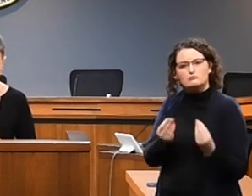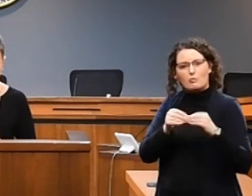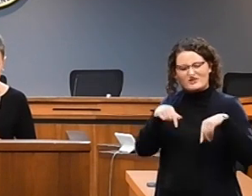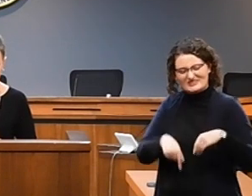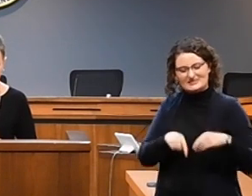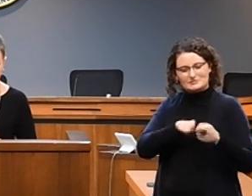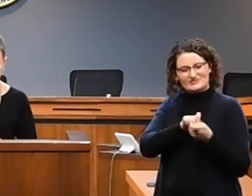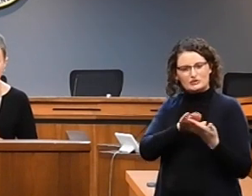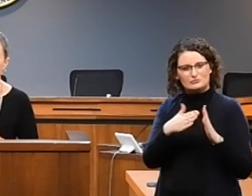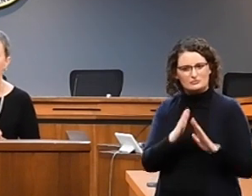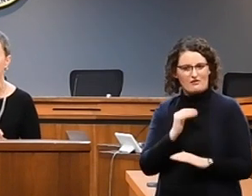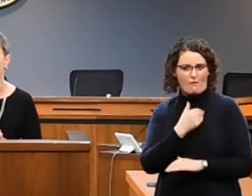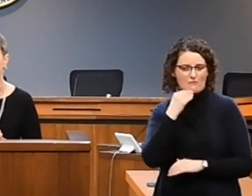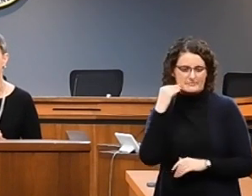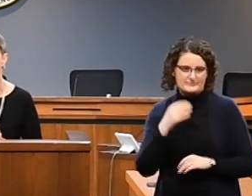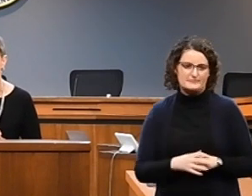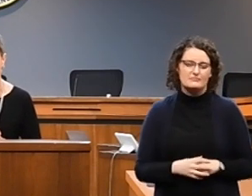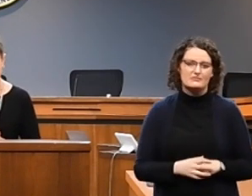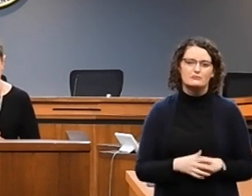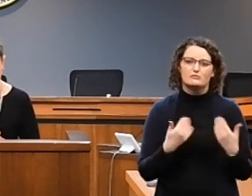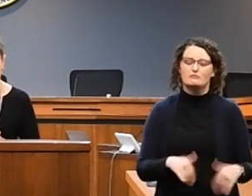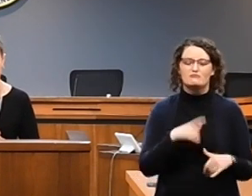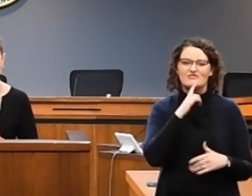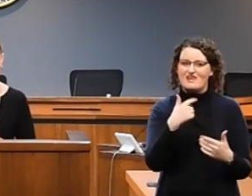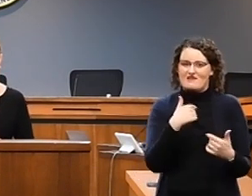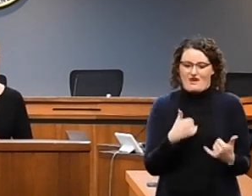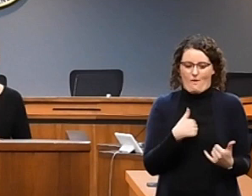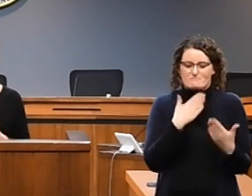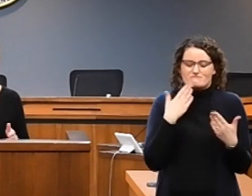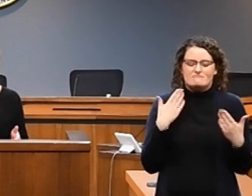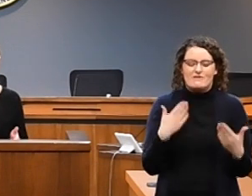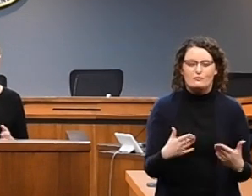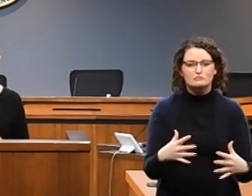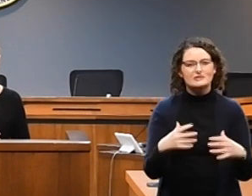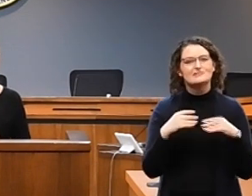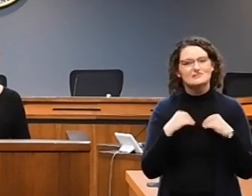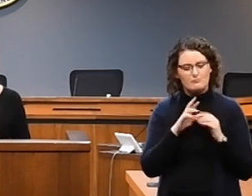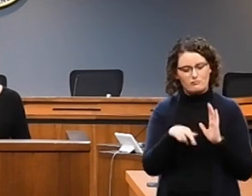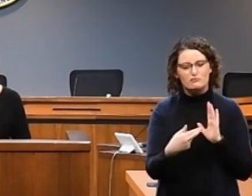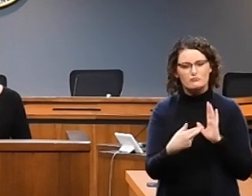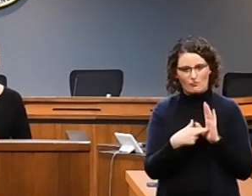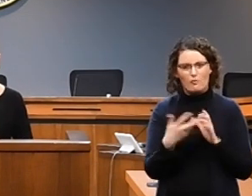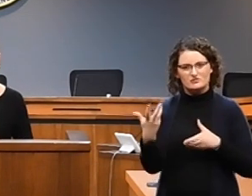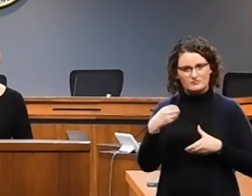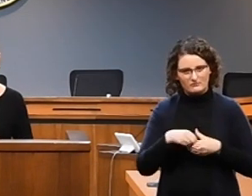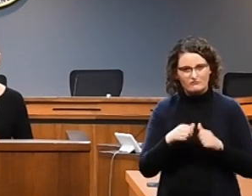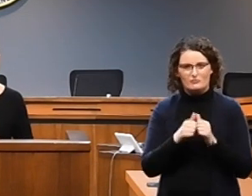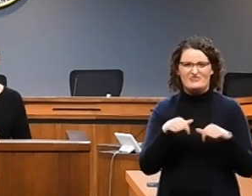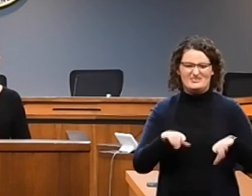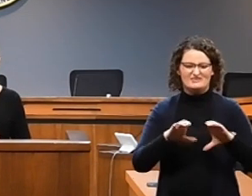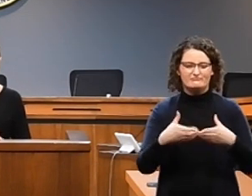home. So it is with gratitude that I accept this invitation to be part of the Howard County Interfaith Advisory